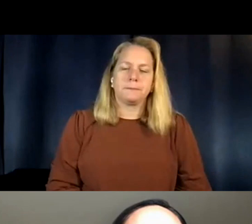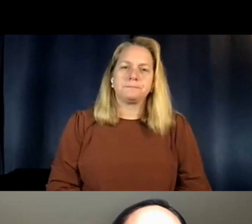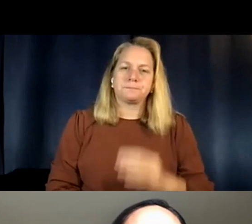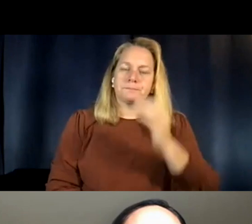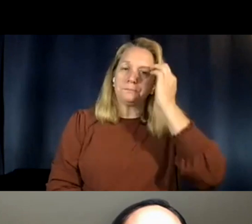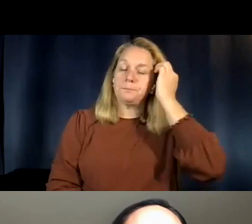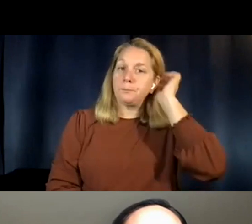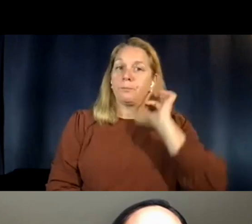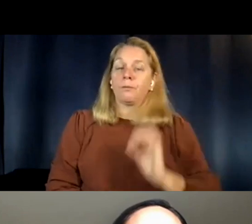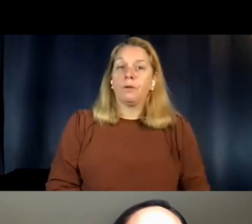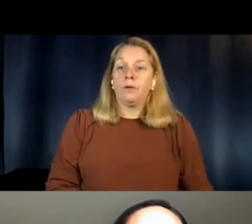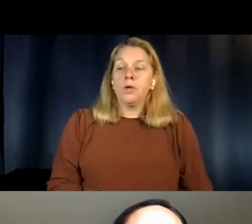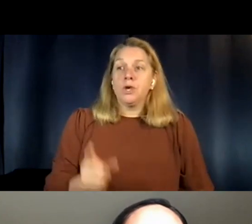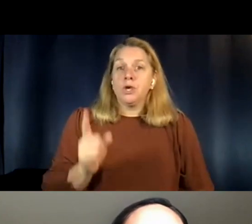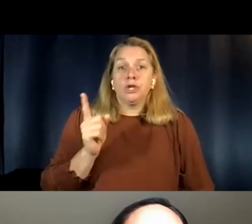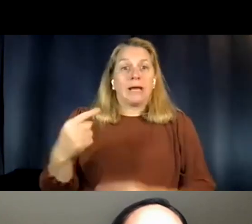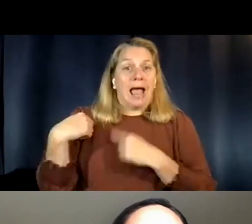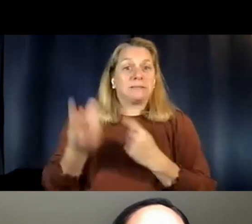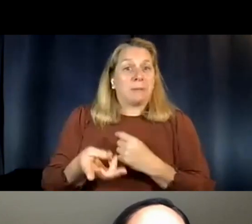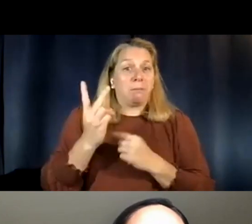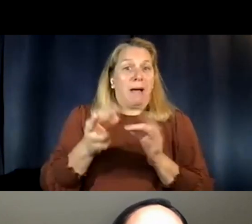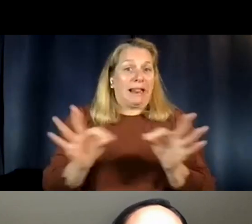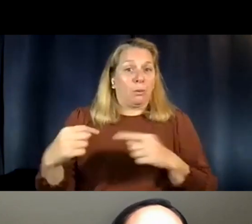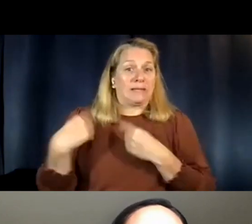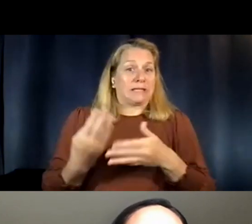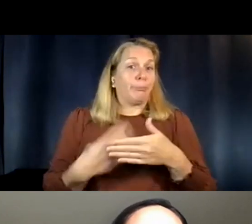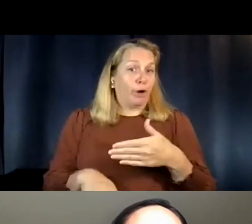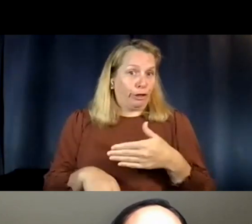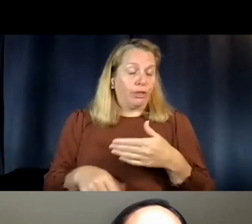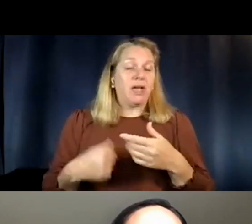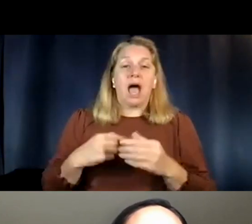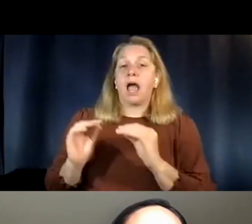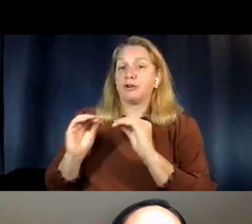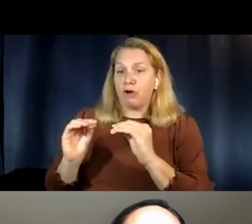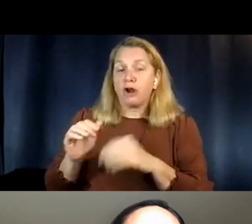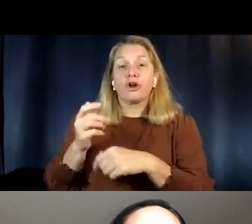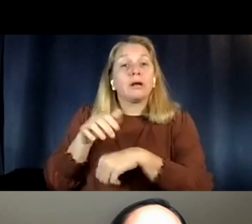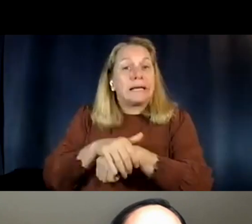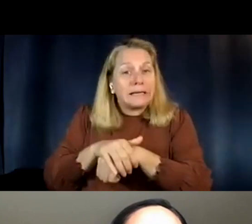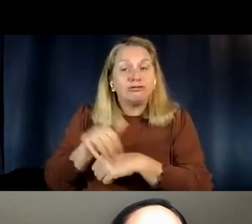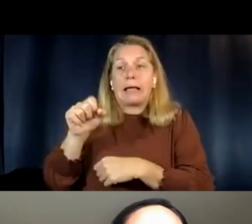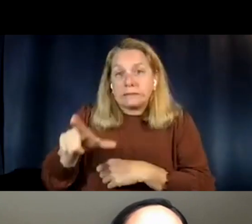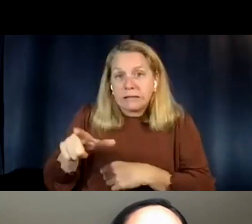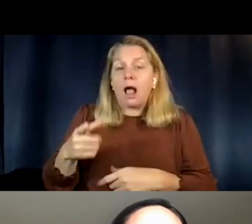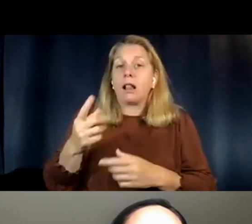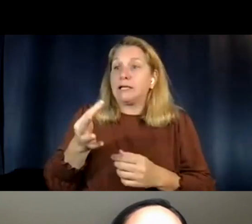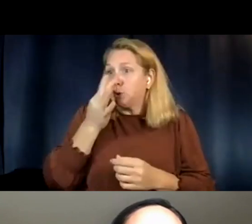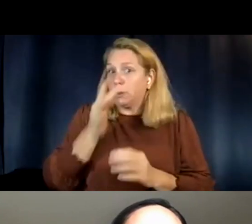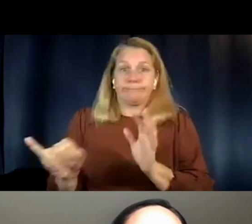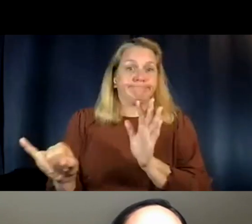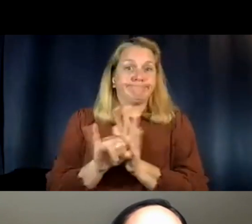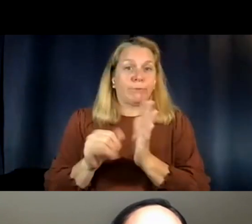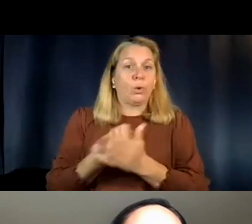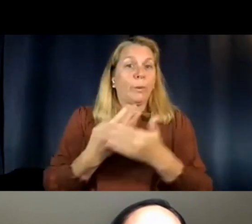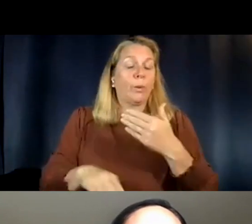She has been bilingual since birth. I've taught her ASL and English as soon as she was identified in the newborn hearing